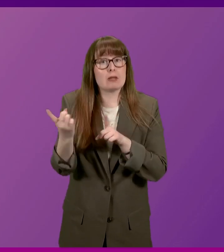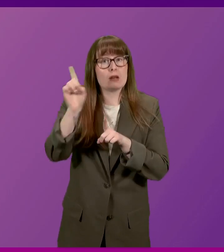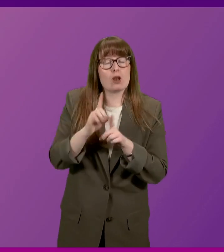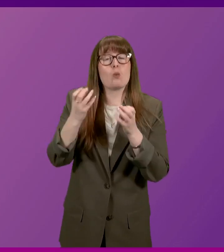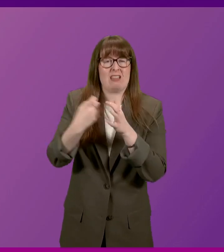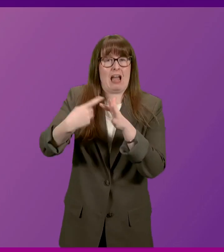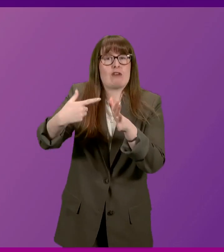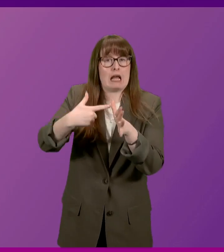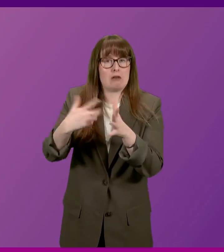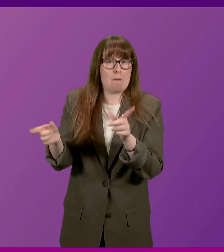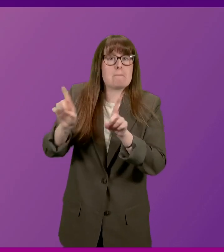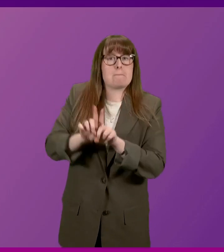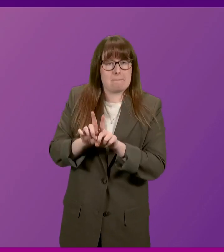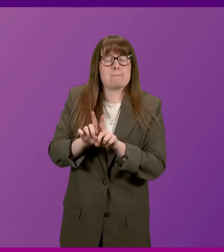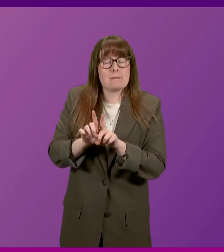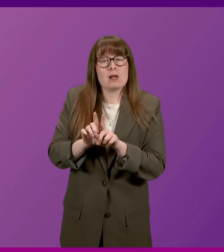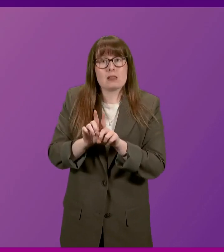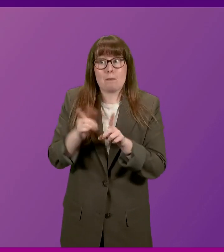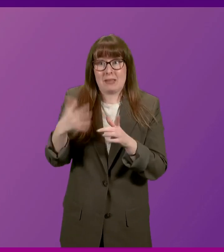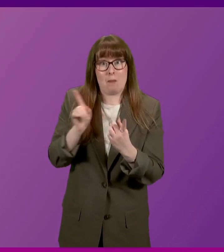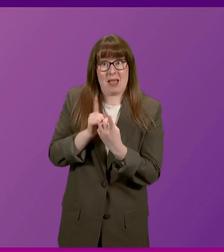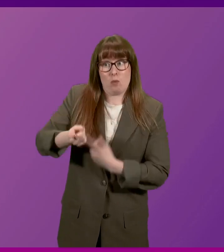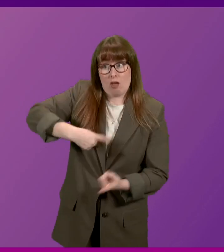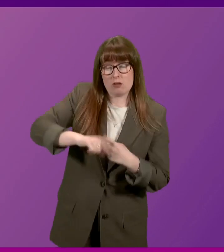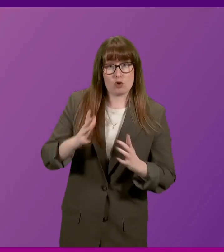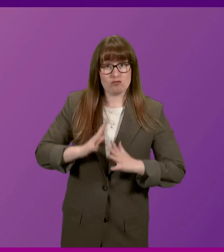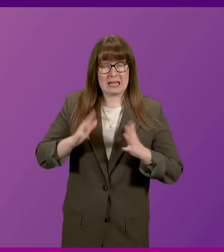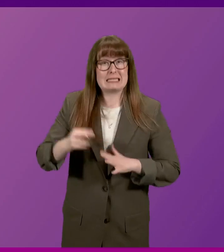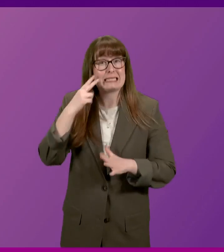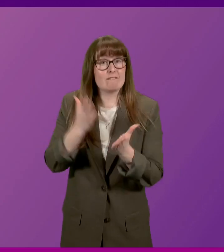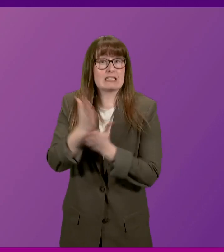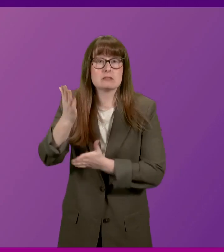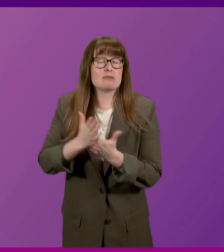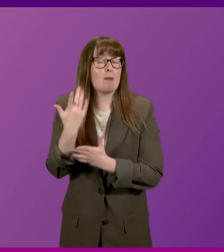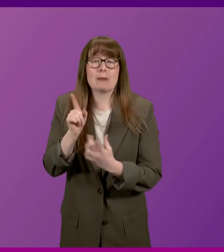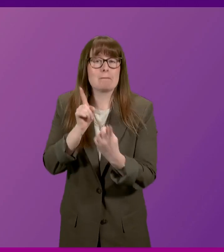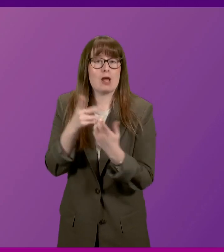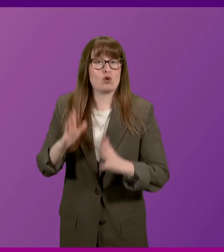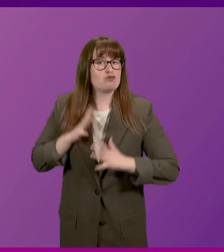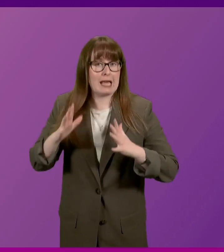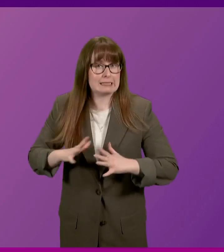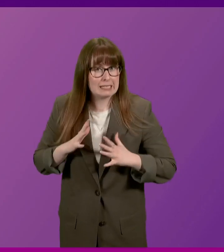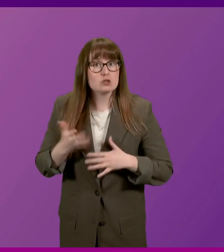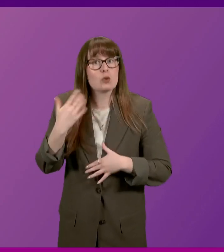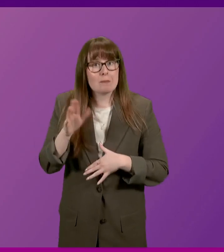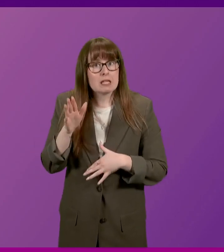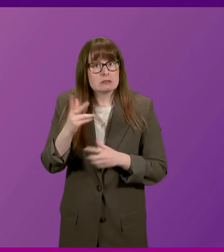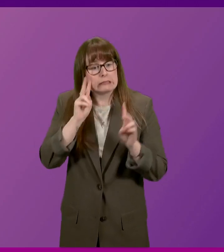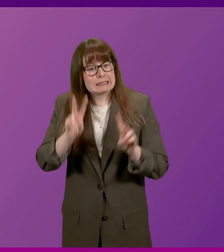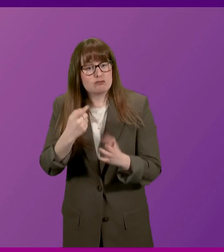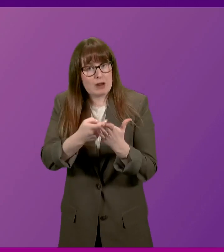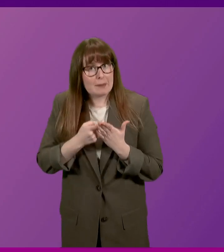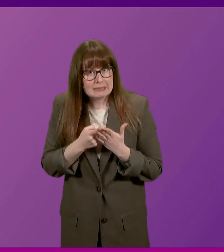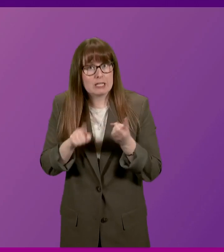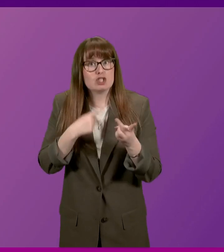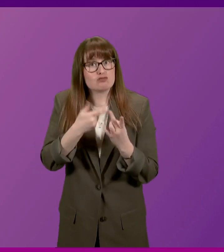support obviously met with us and deaf victim survivors. So they've heard the recommendations, got the report.